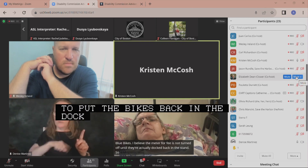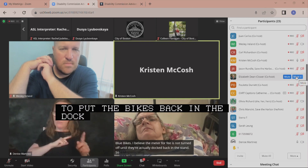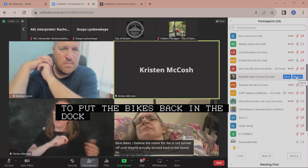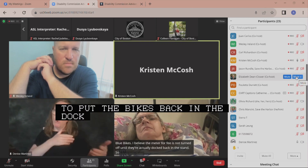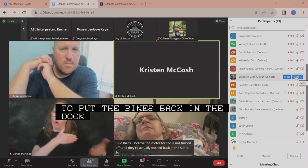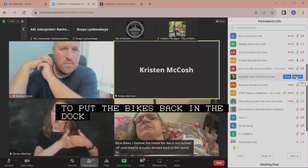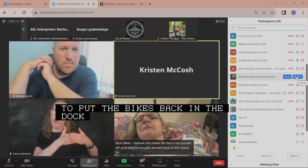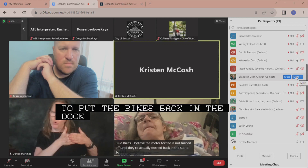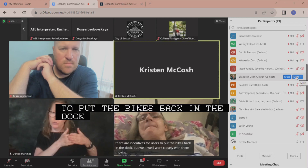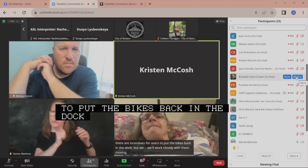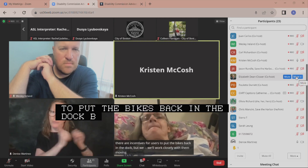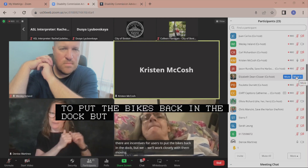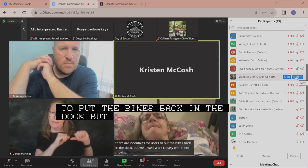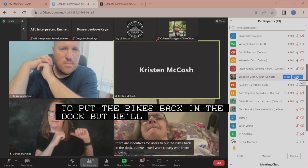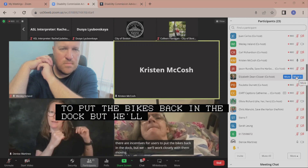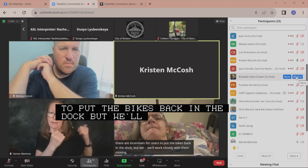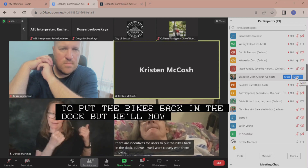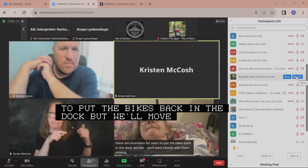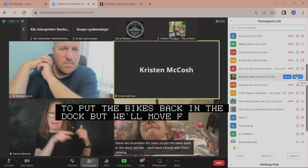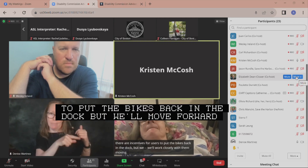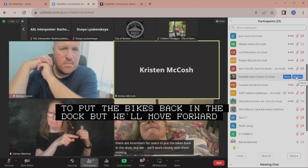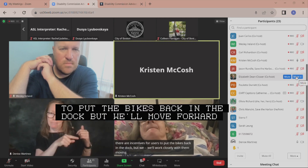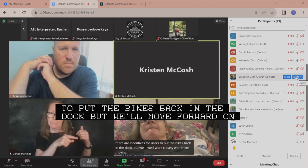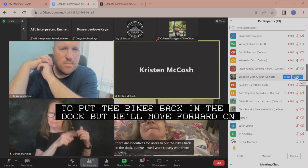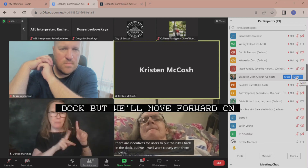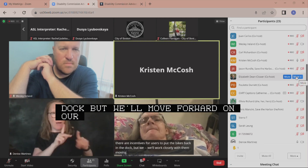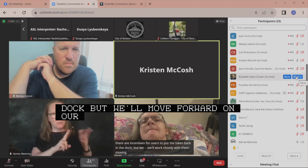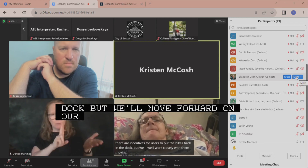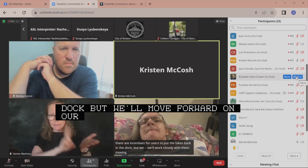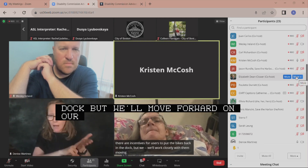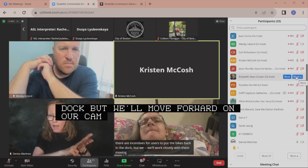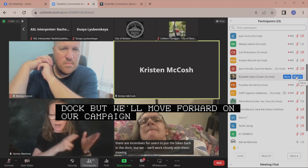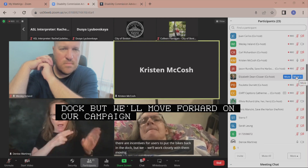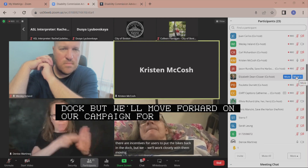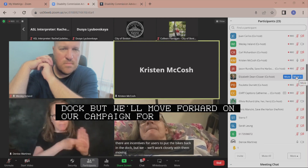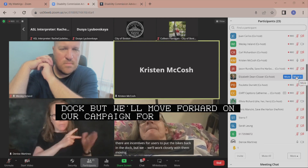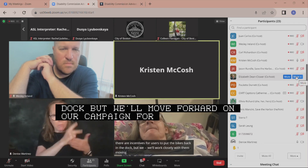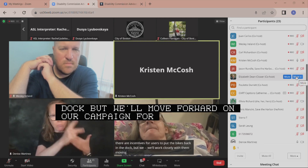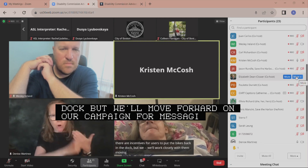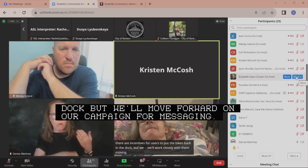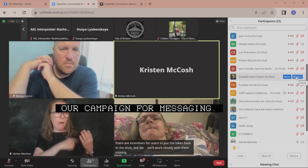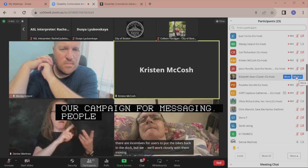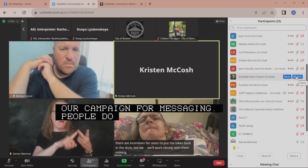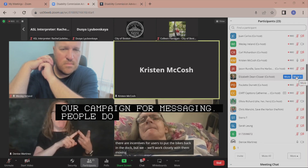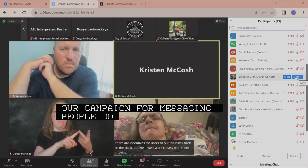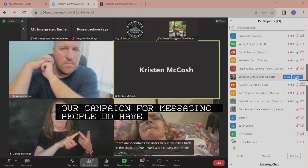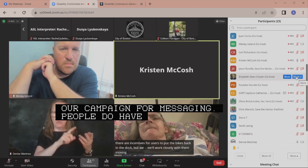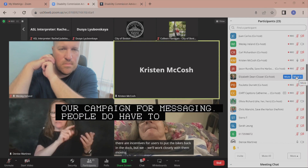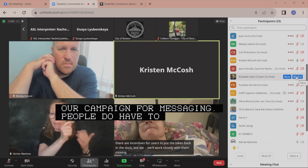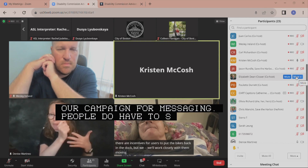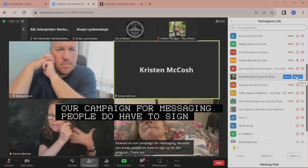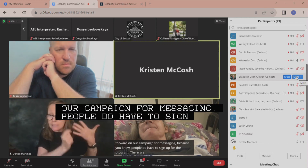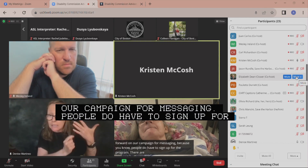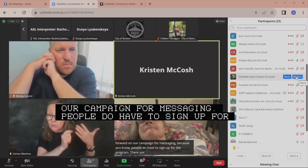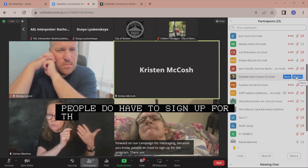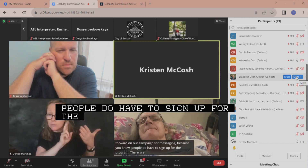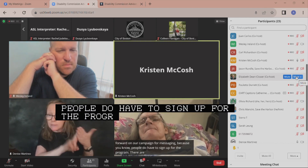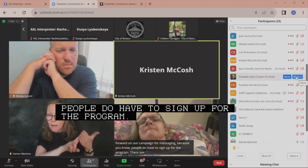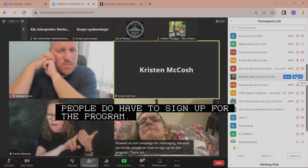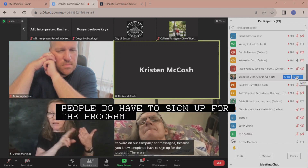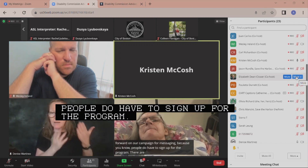because you know, people do have to sign up for the program. There are some things that you sign. Maybe that's a way that we could put our